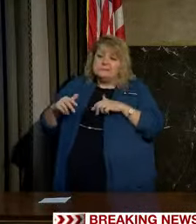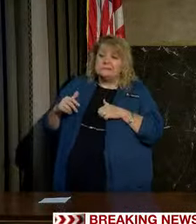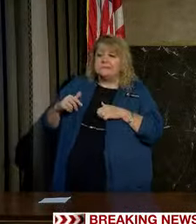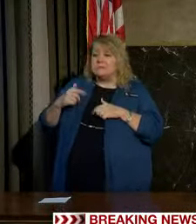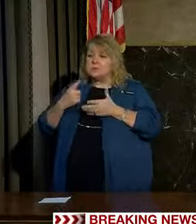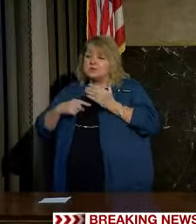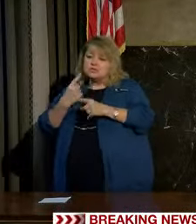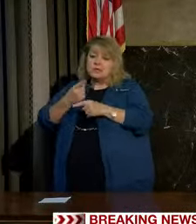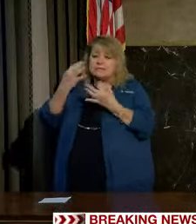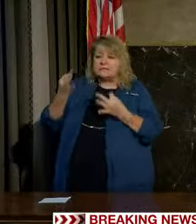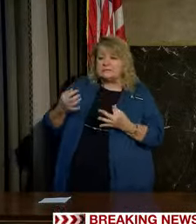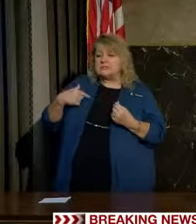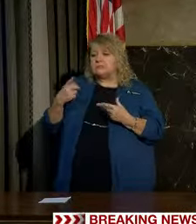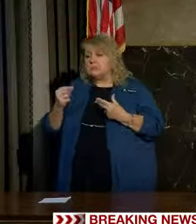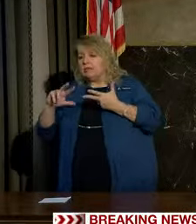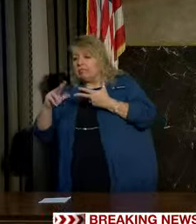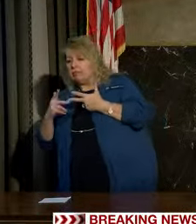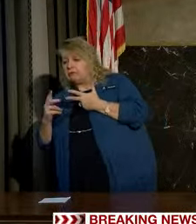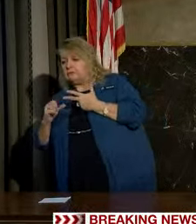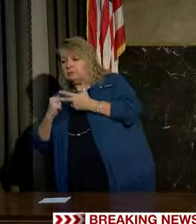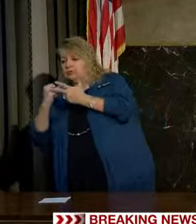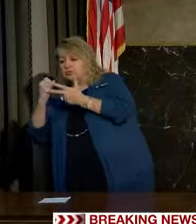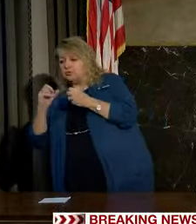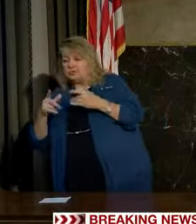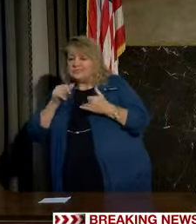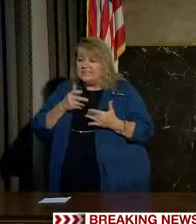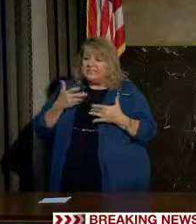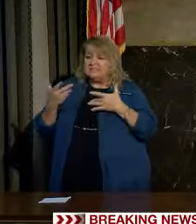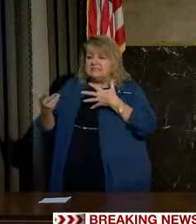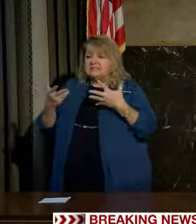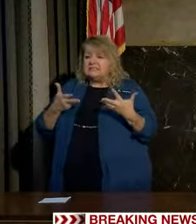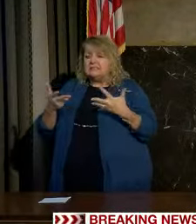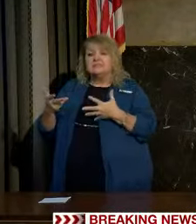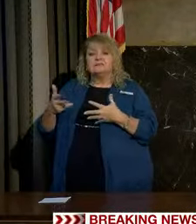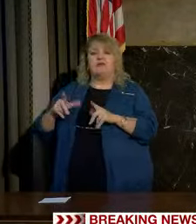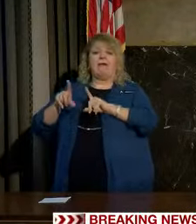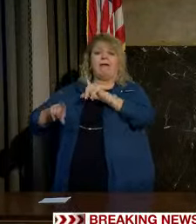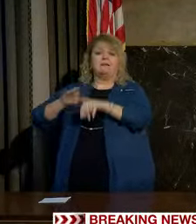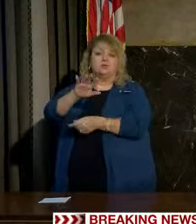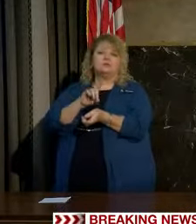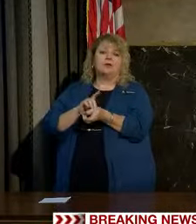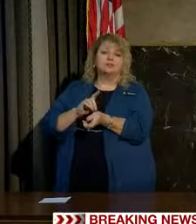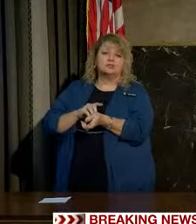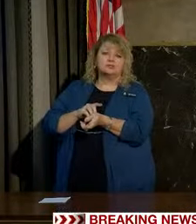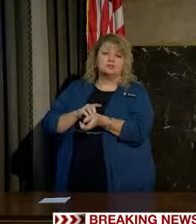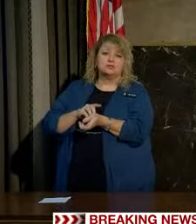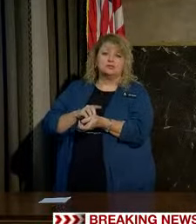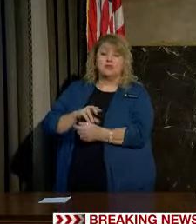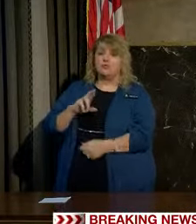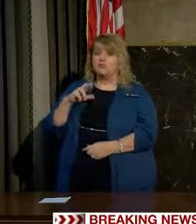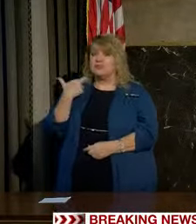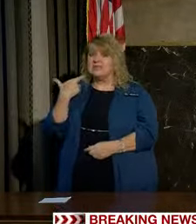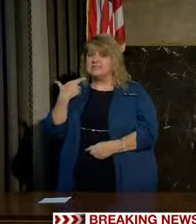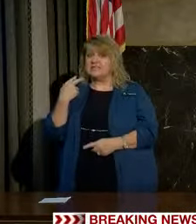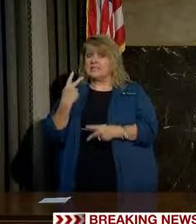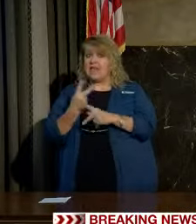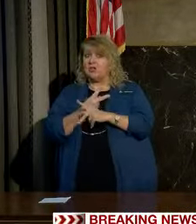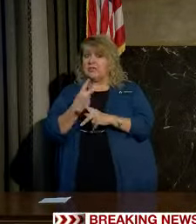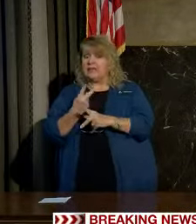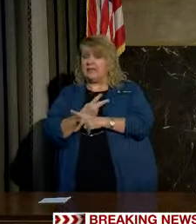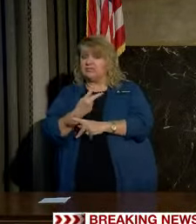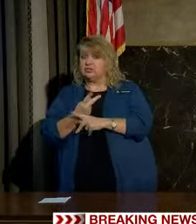conversation with your medical provider. I'll tell you, the risk-benefit calculation might sway a little bit depending on what your personal